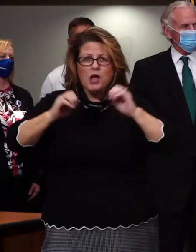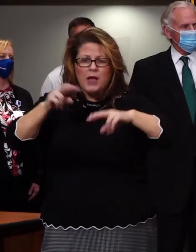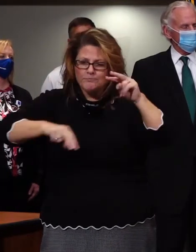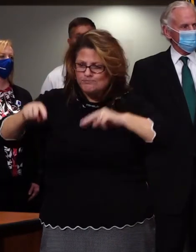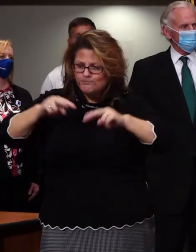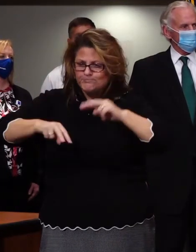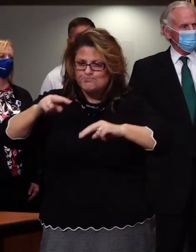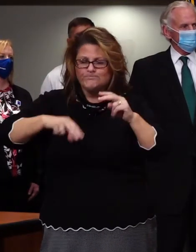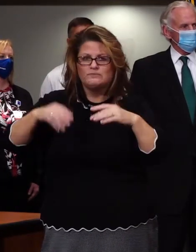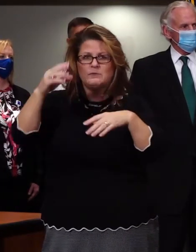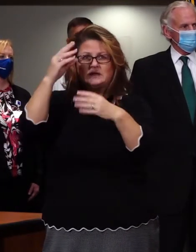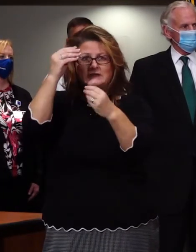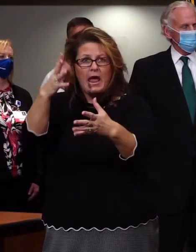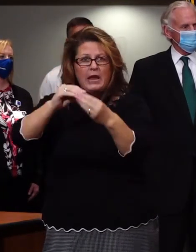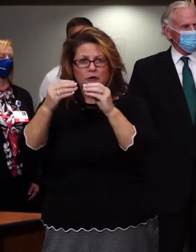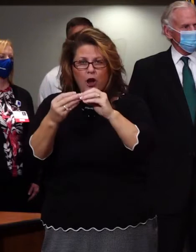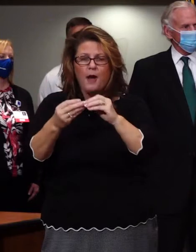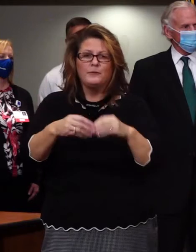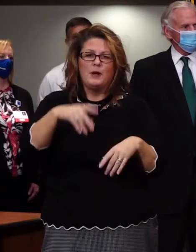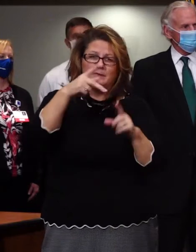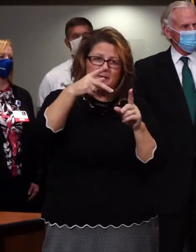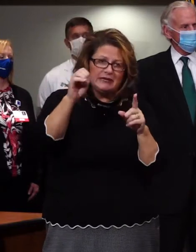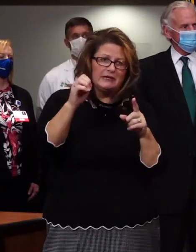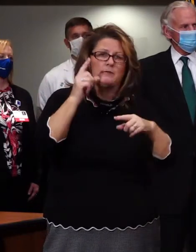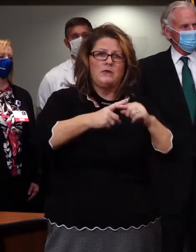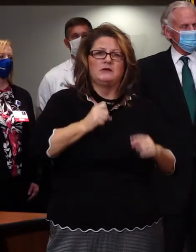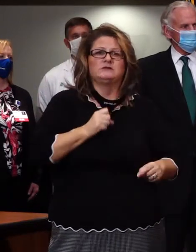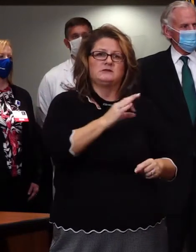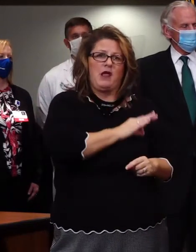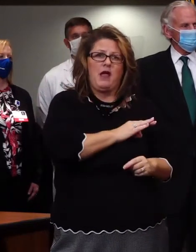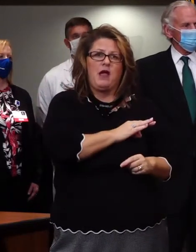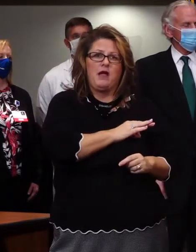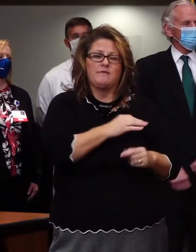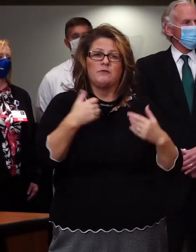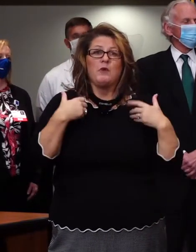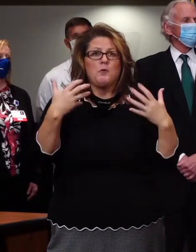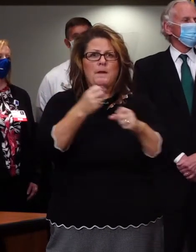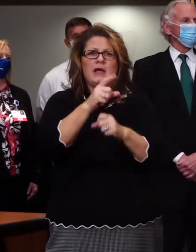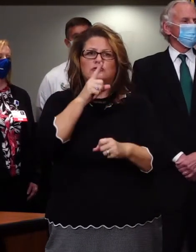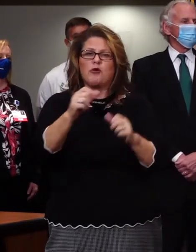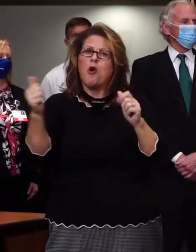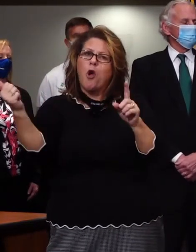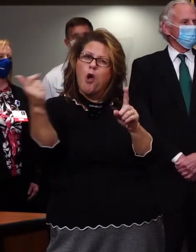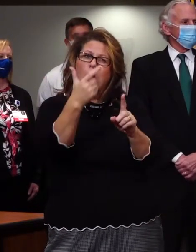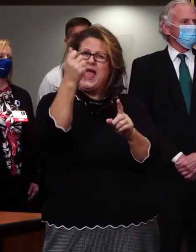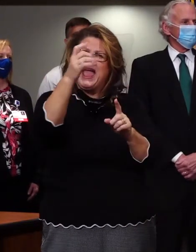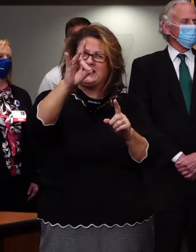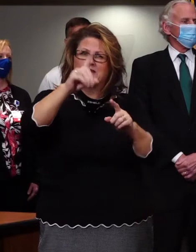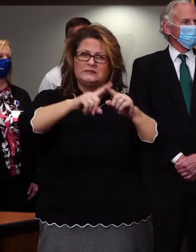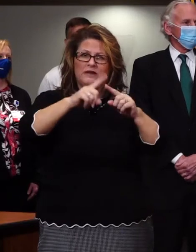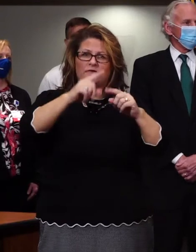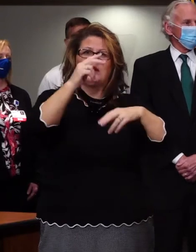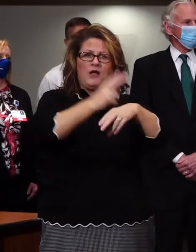staff, and our equipment, such as our PPE, to make sure that all 18 of our facilities can provide care for the coronavirus patients, as well as